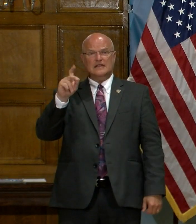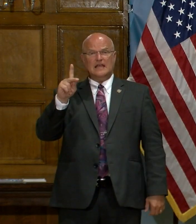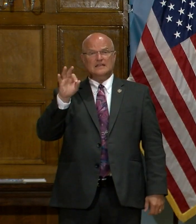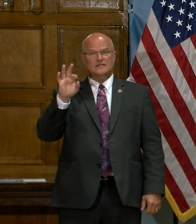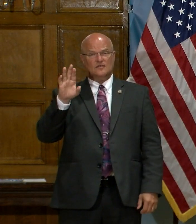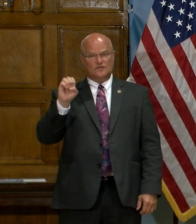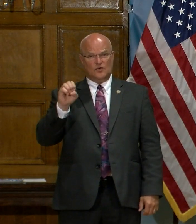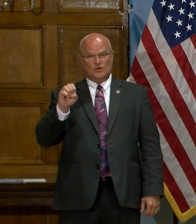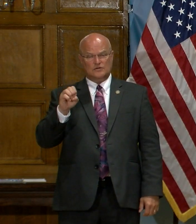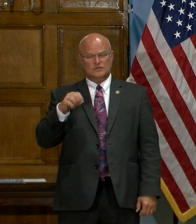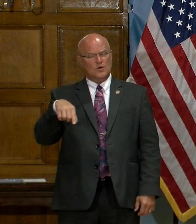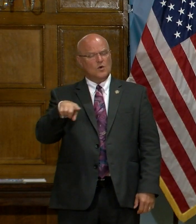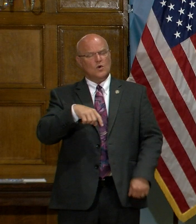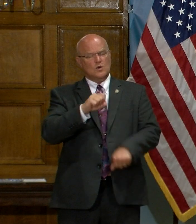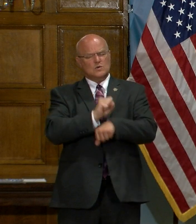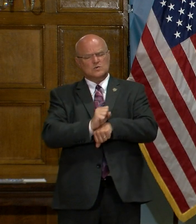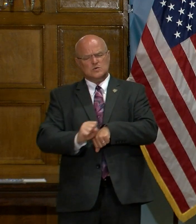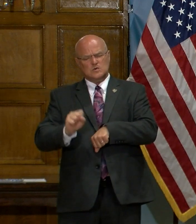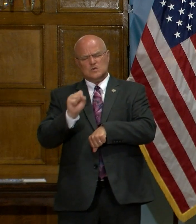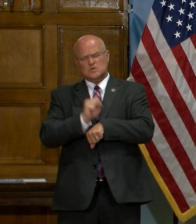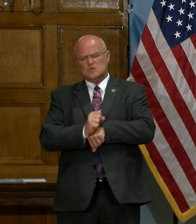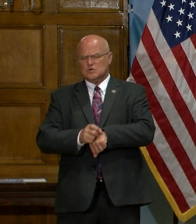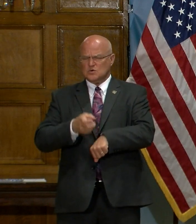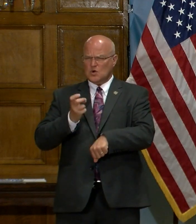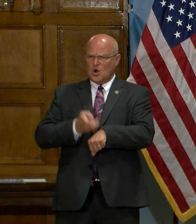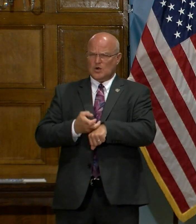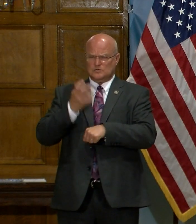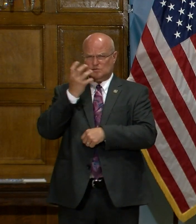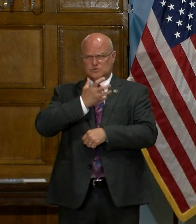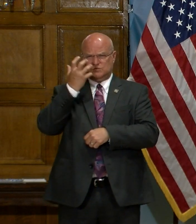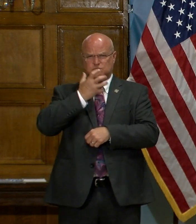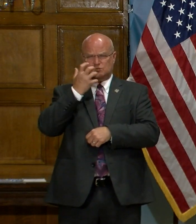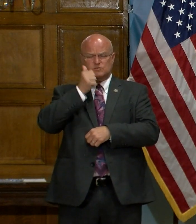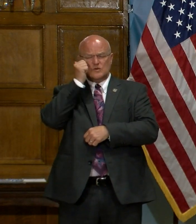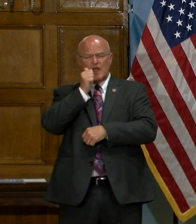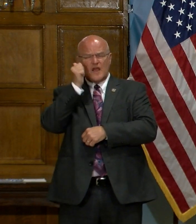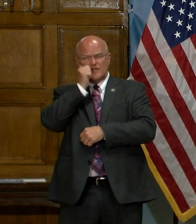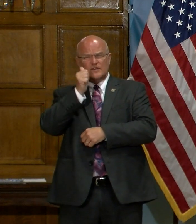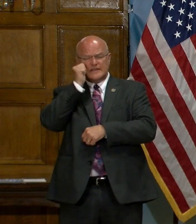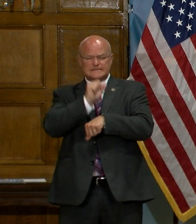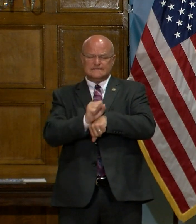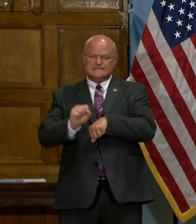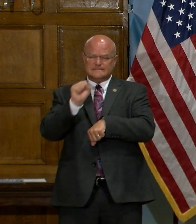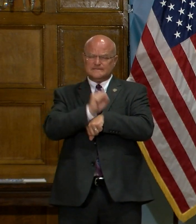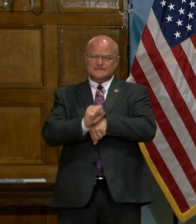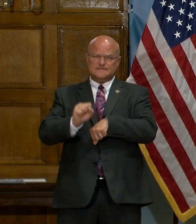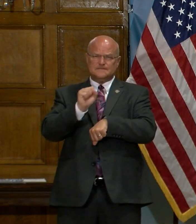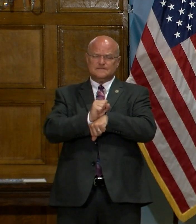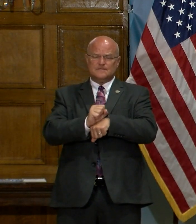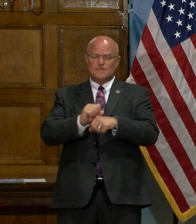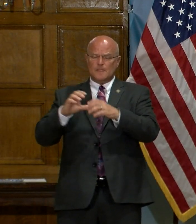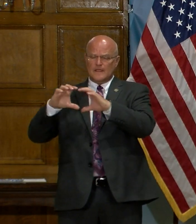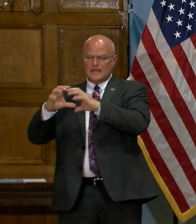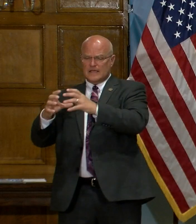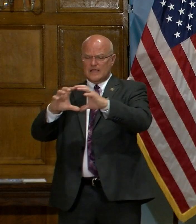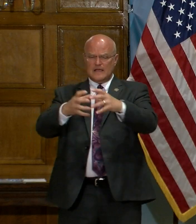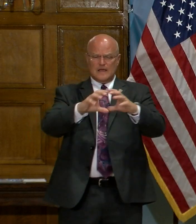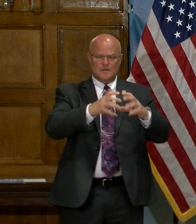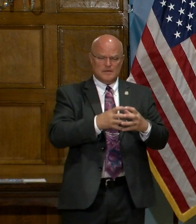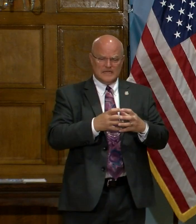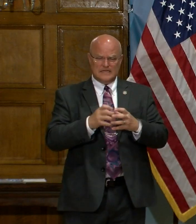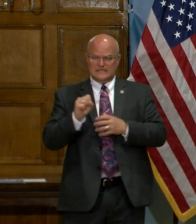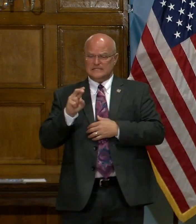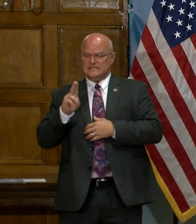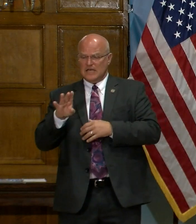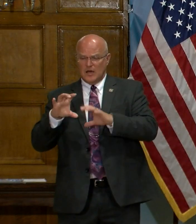come. They've worked so incredibly hard, day in and day out, working in committees, working in